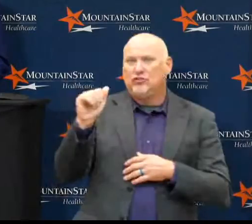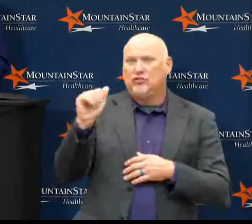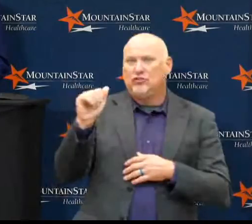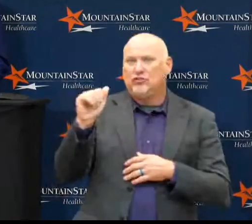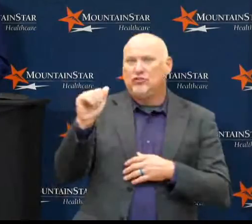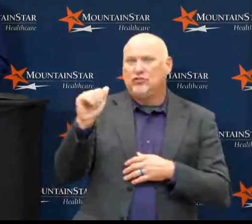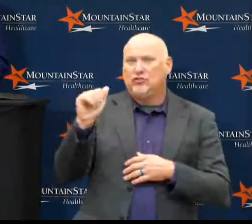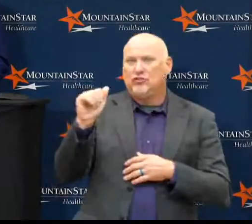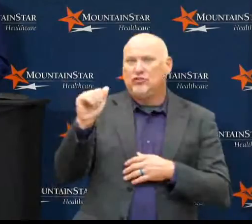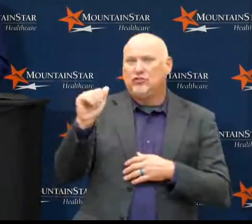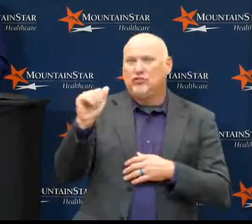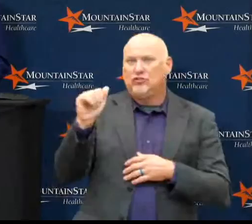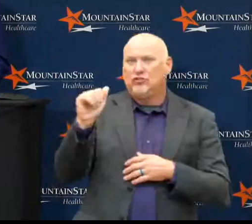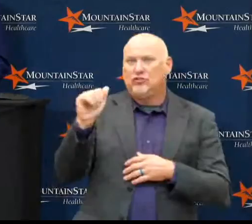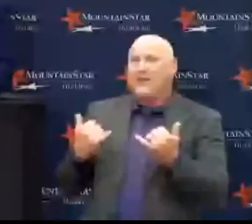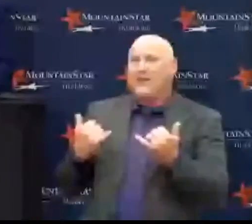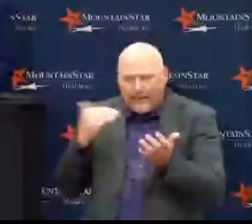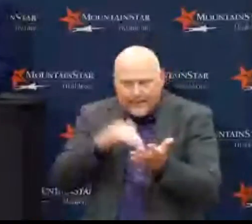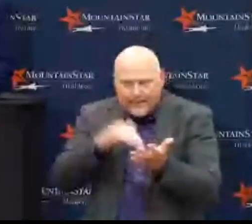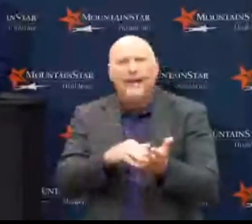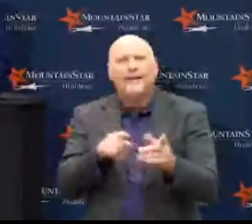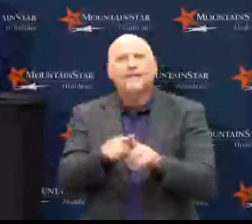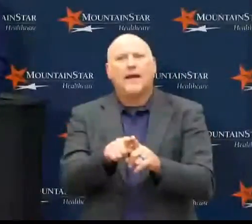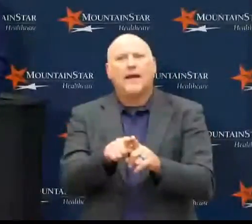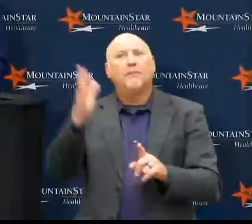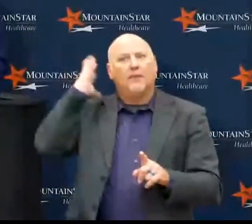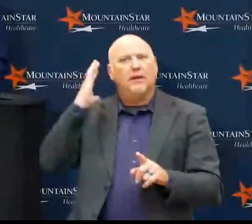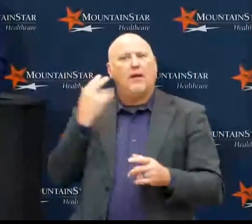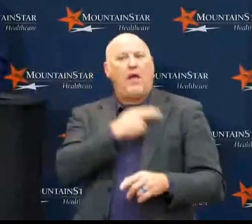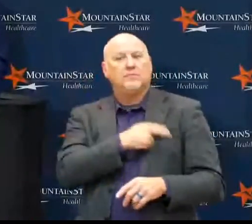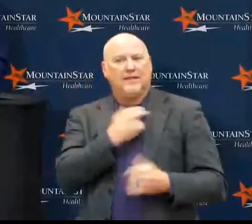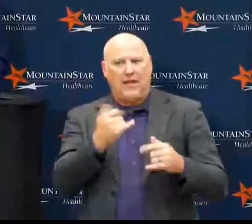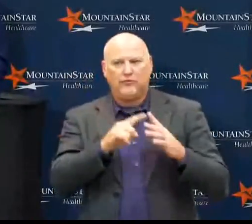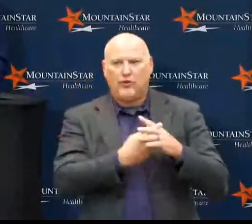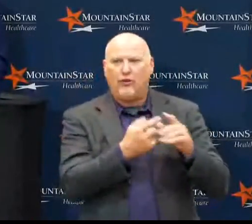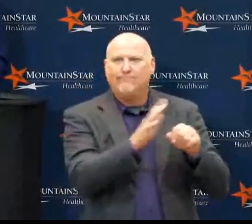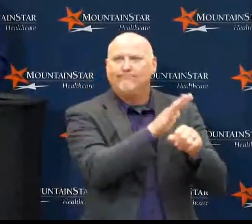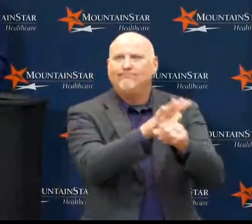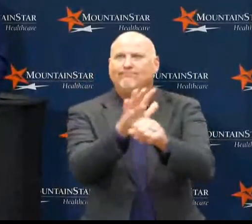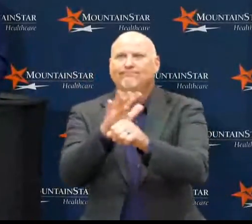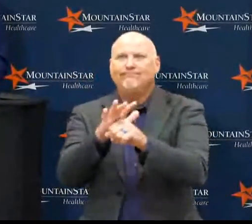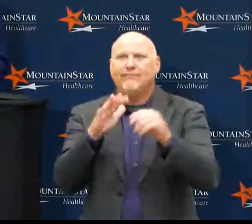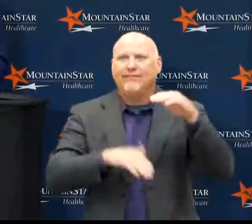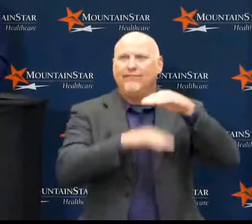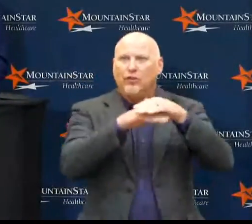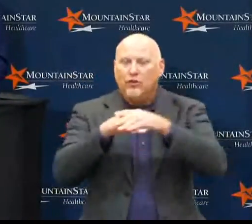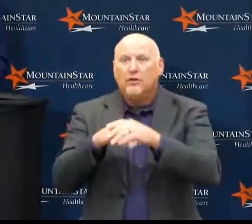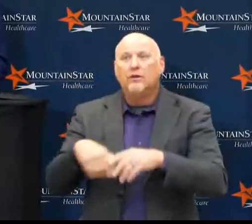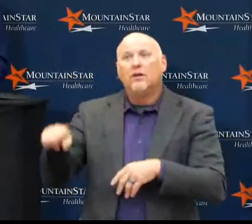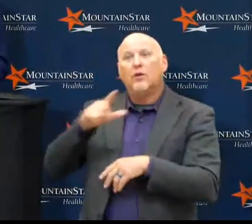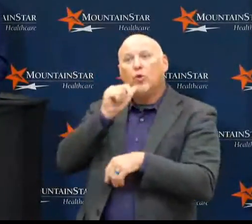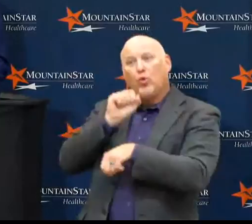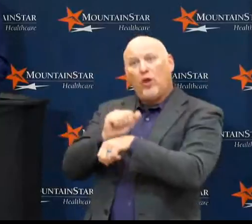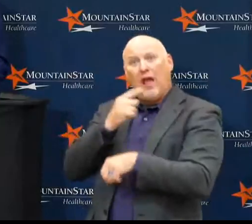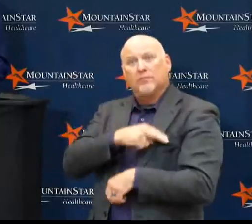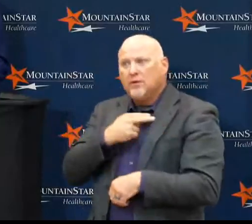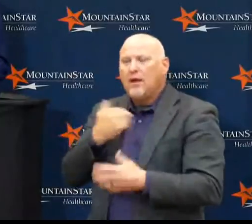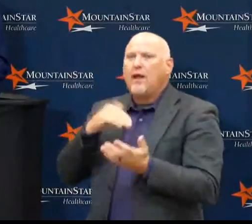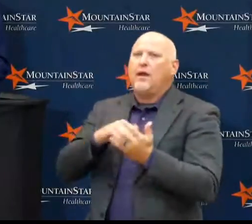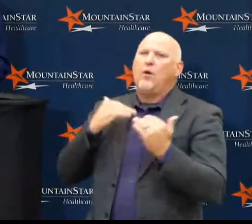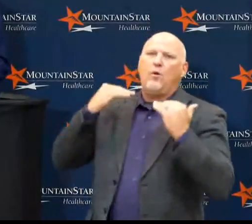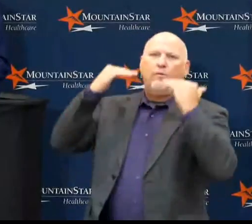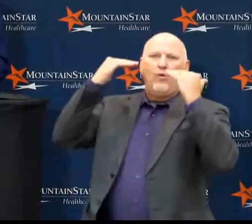more about the impacts that hundreds of new cases are having on our hospitals across the state from Greg Bell, who is the president of